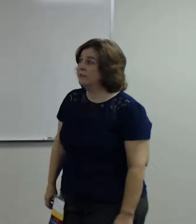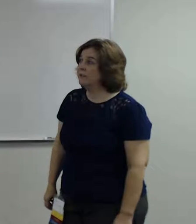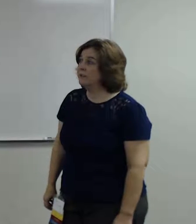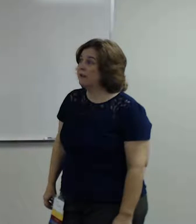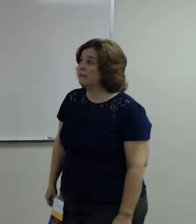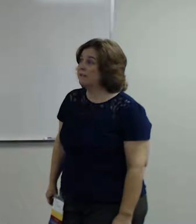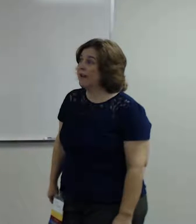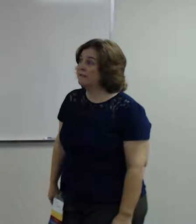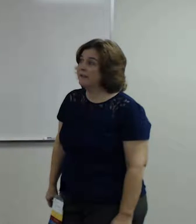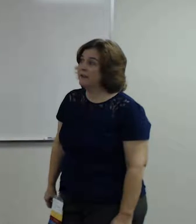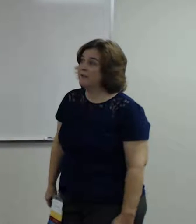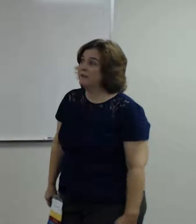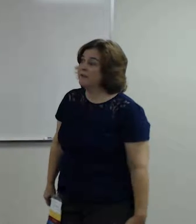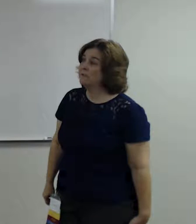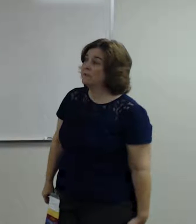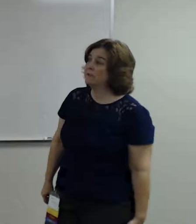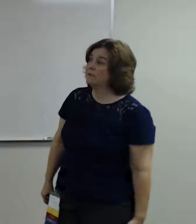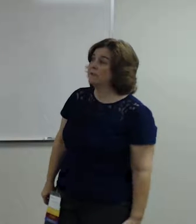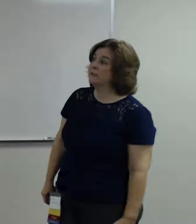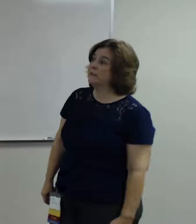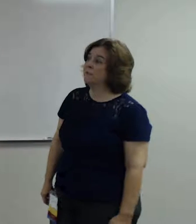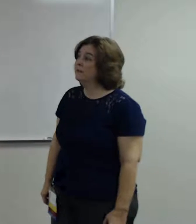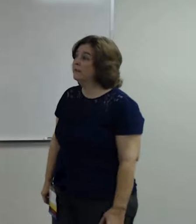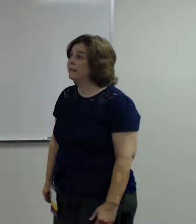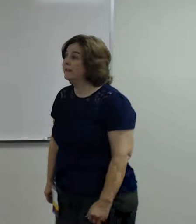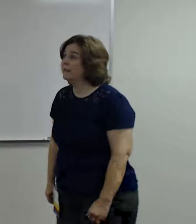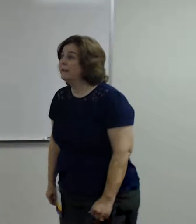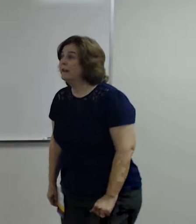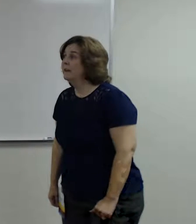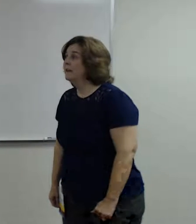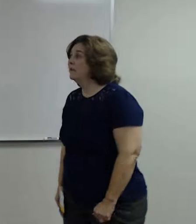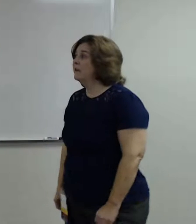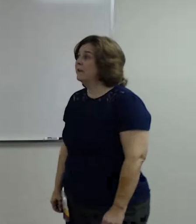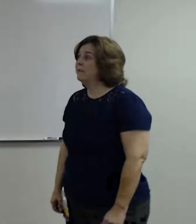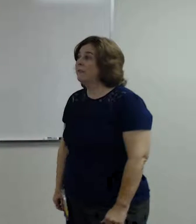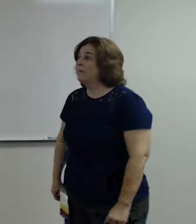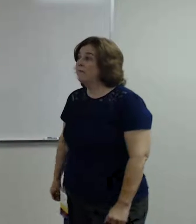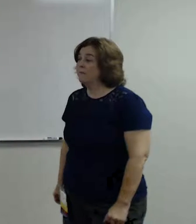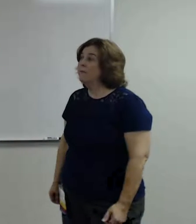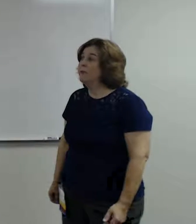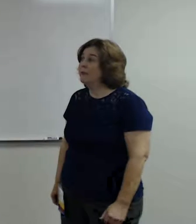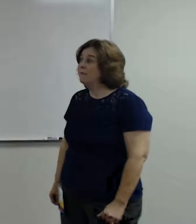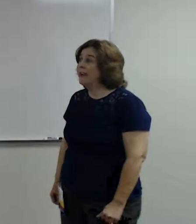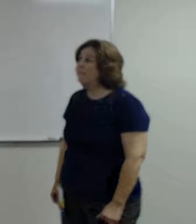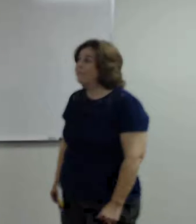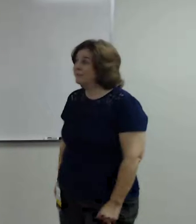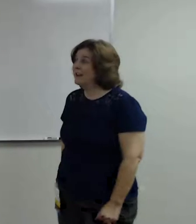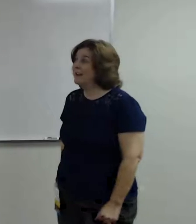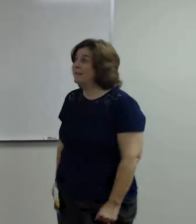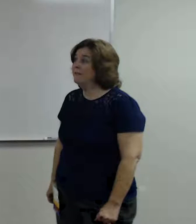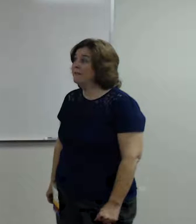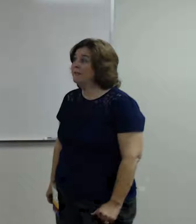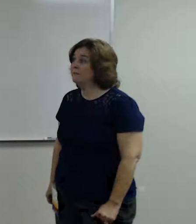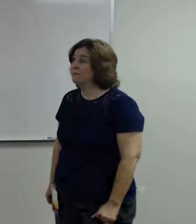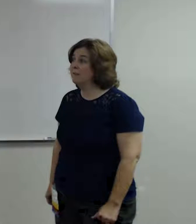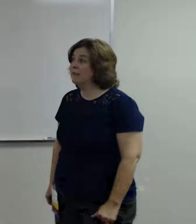has caused the outside professional interpreters in the community, you know, we would love to have them come and visit, but once they